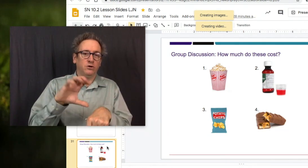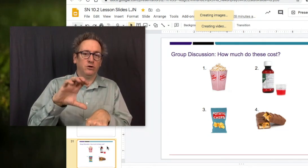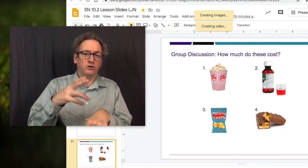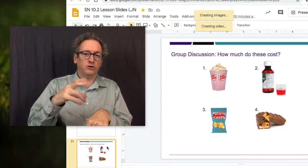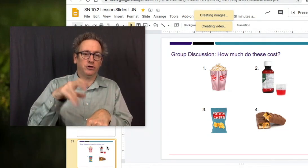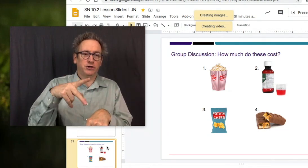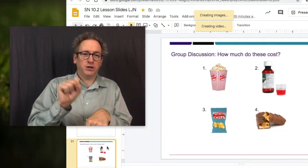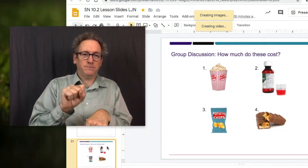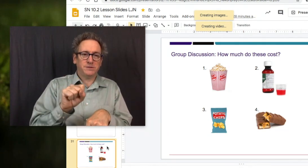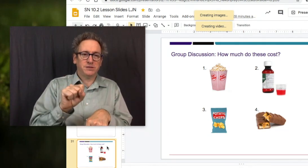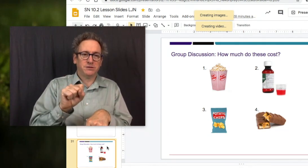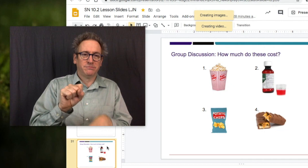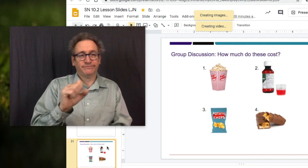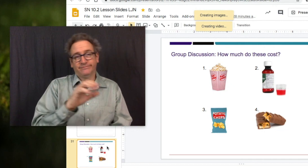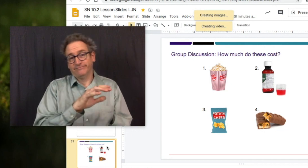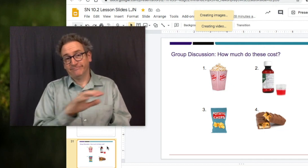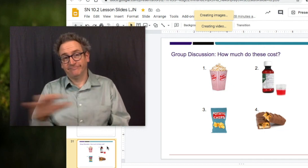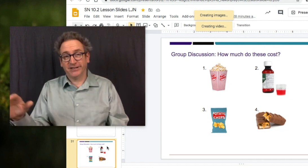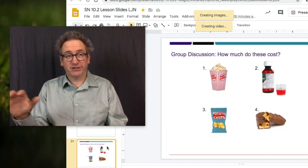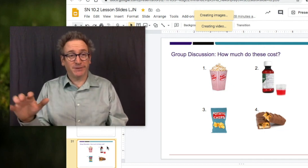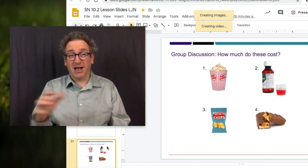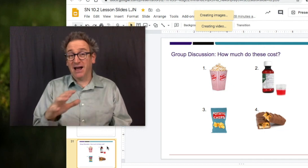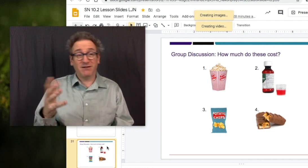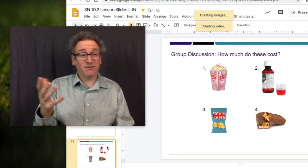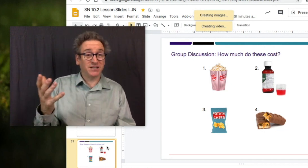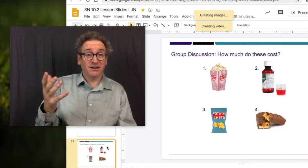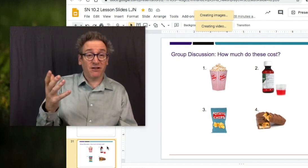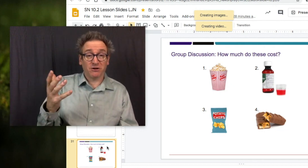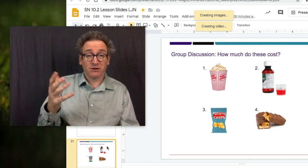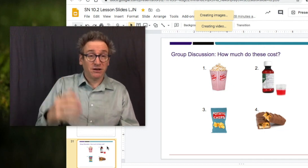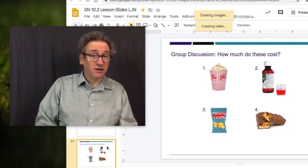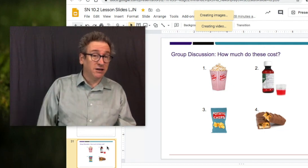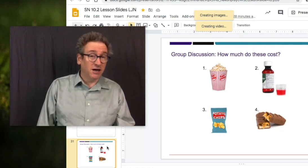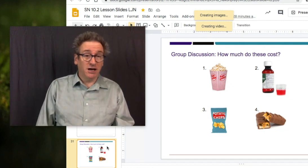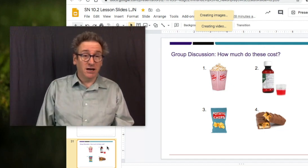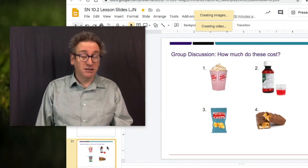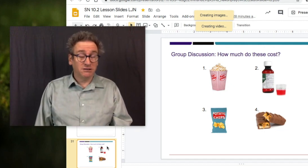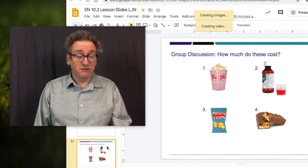potato chips, fingerspell. I've never seen another